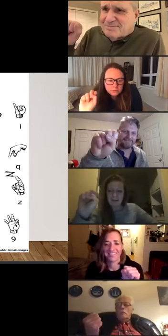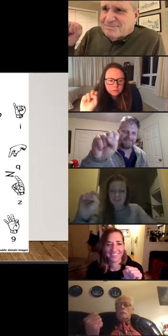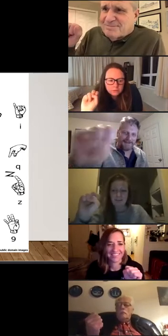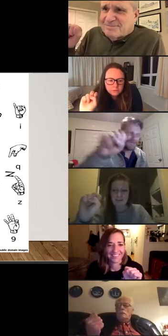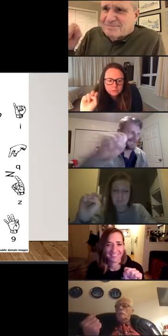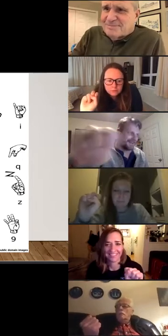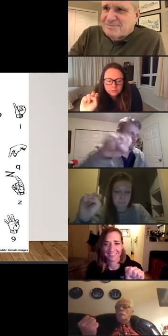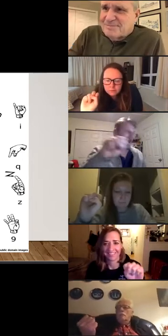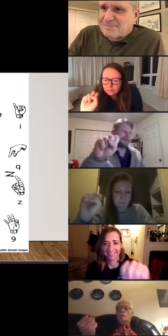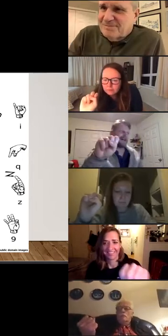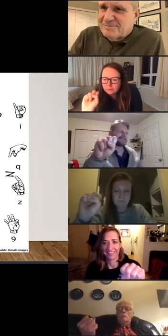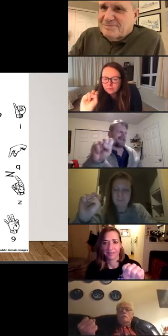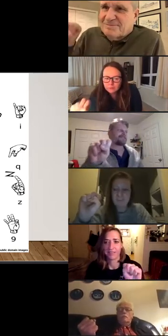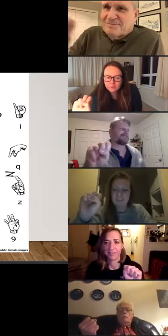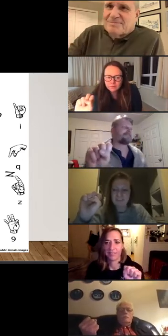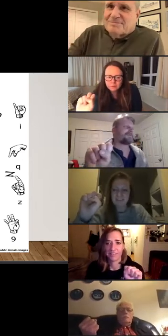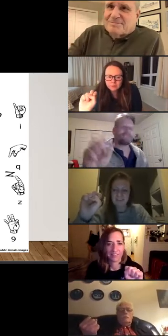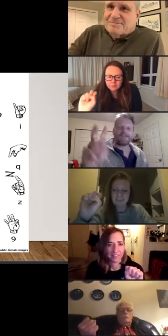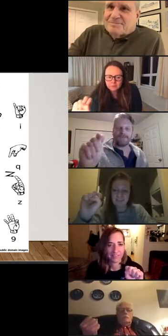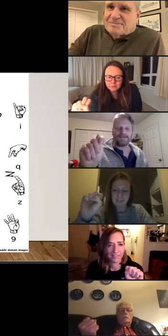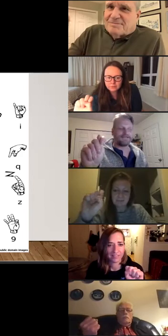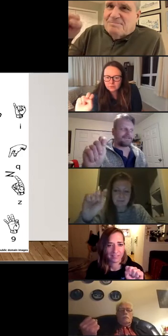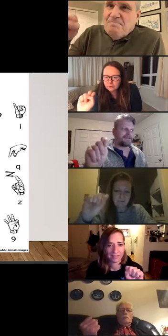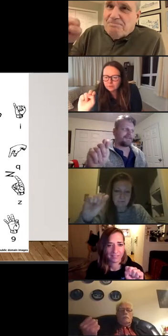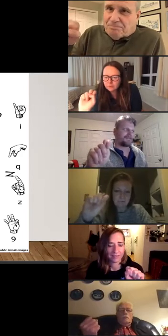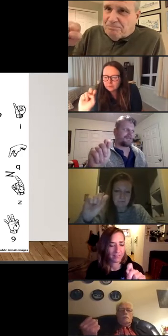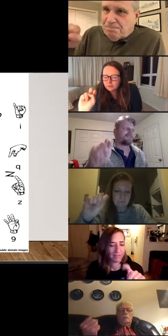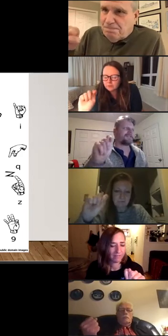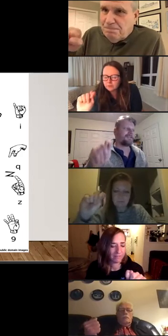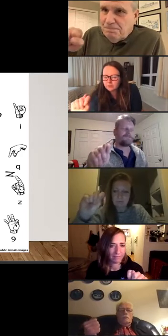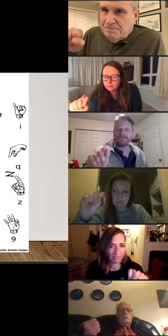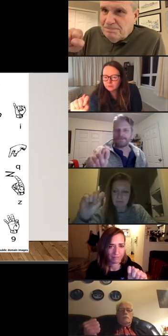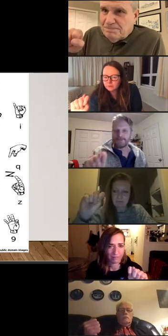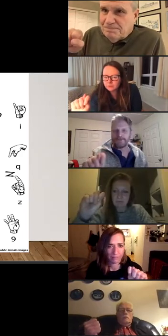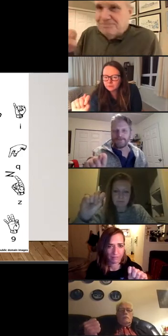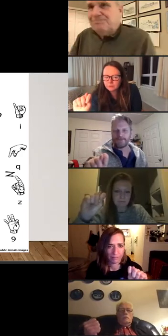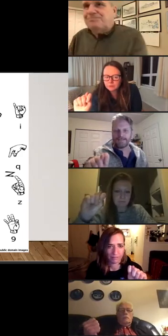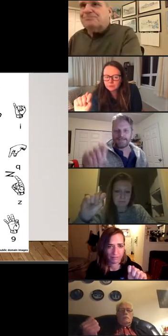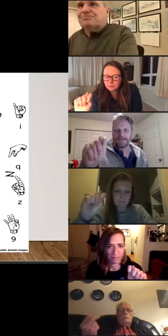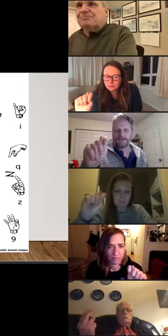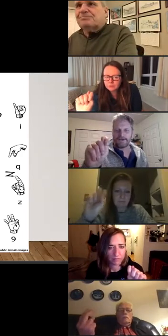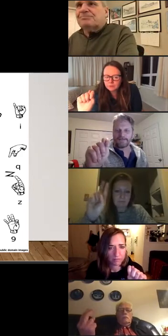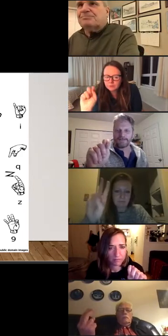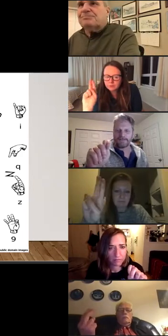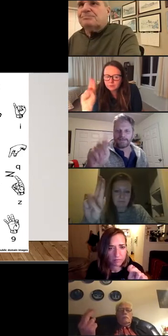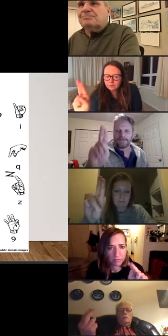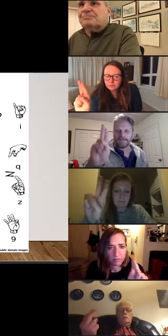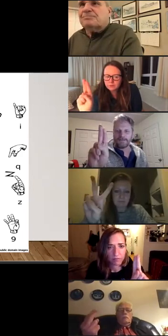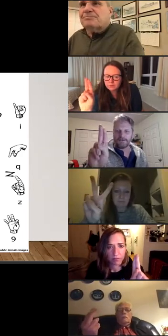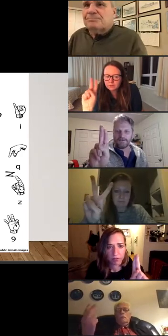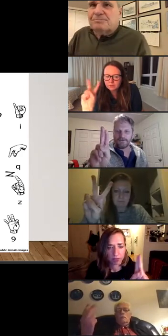S is a punch. I'm an S, yep. T we already did. U, V, and W I think are really easy. They're all